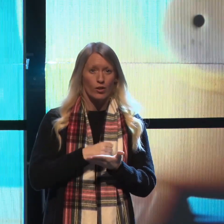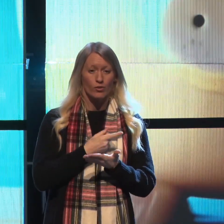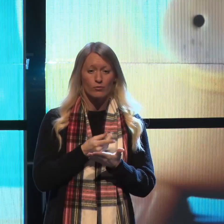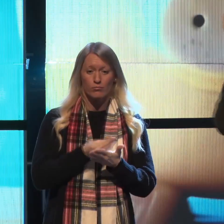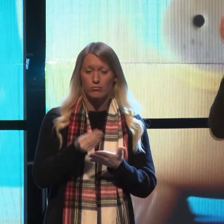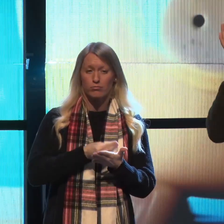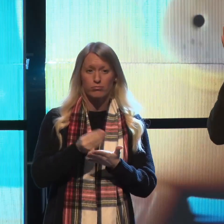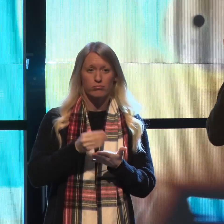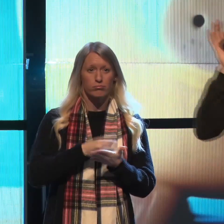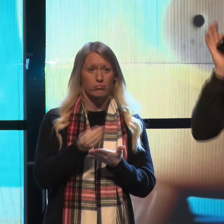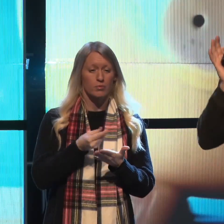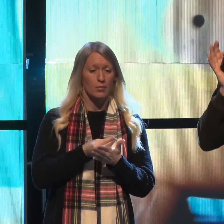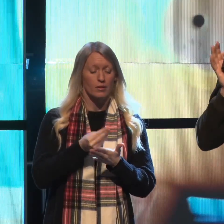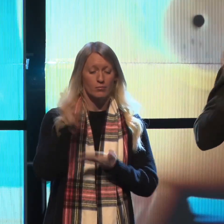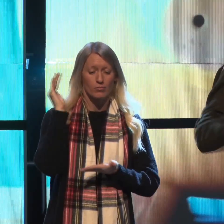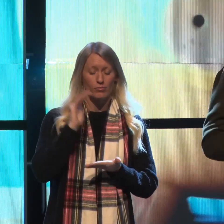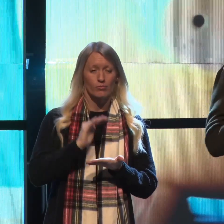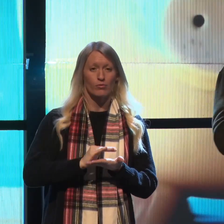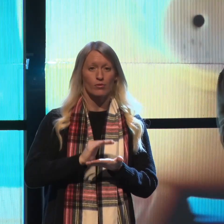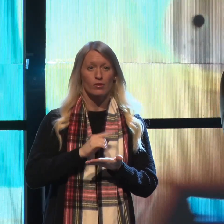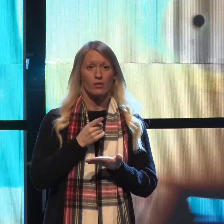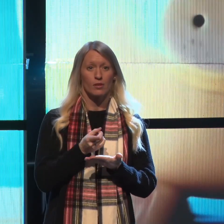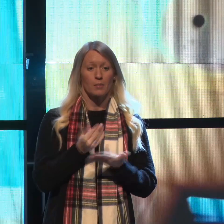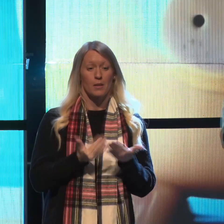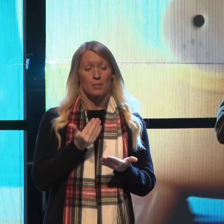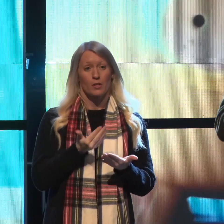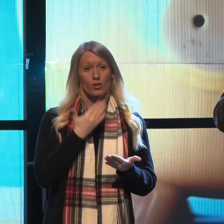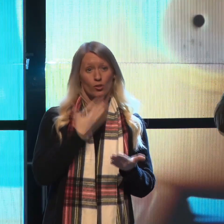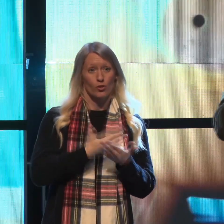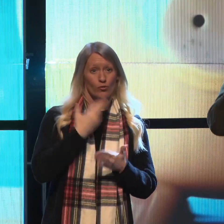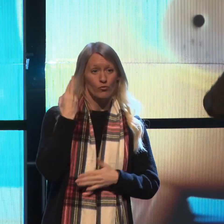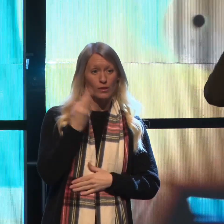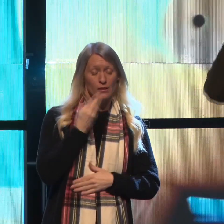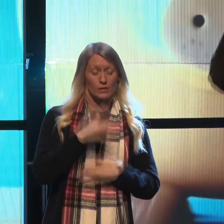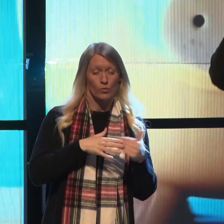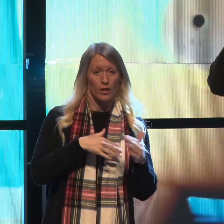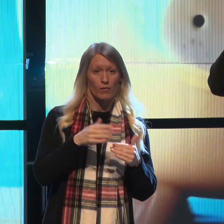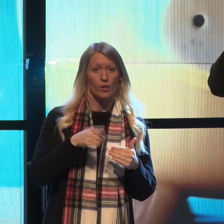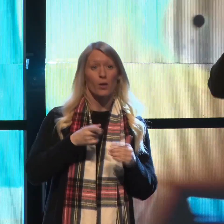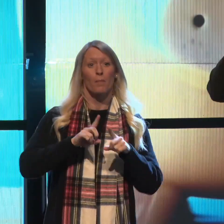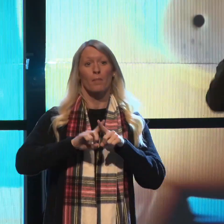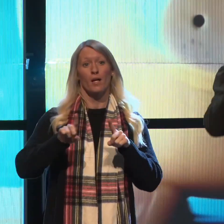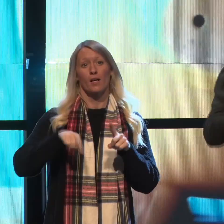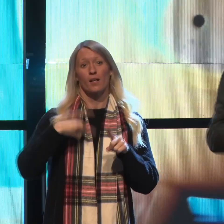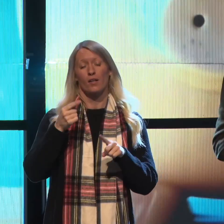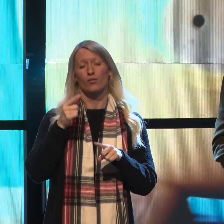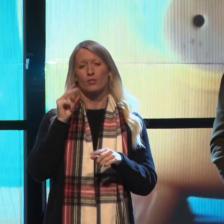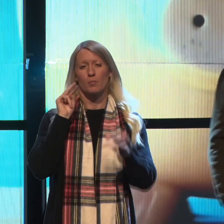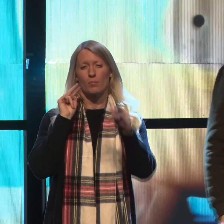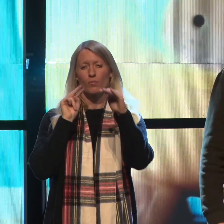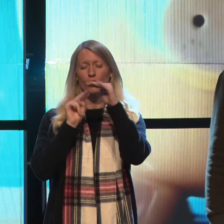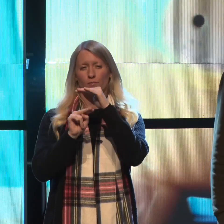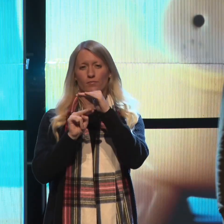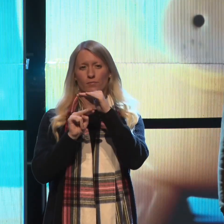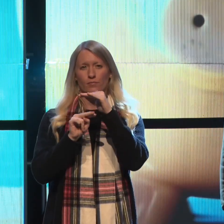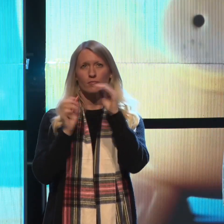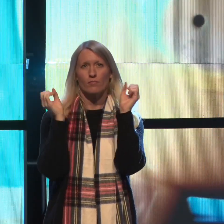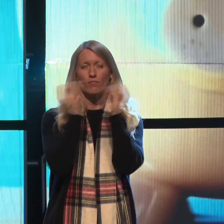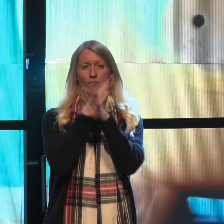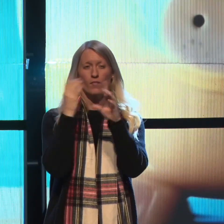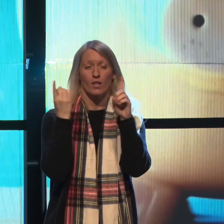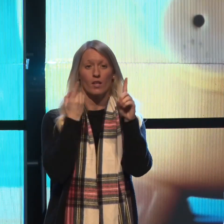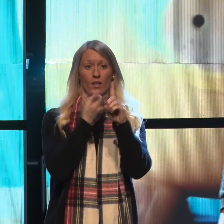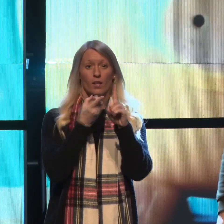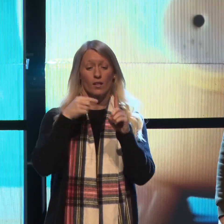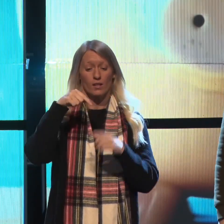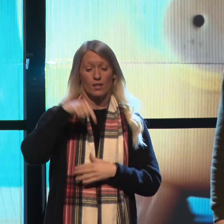very good reasons, whatever. But the truth is, there's a prophetic vision there, right? This could happen.